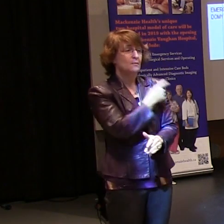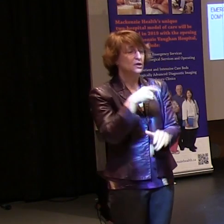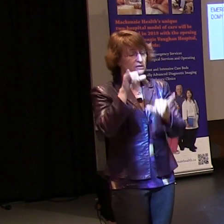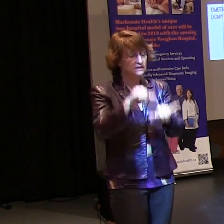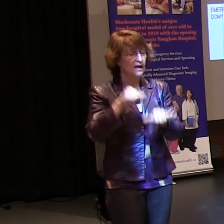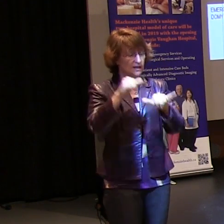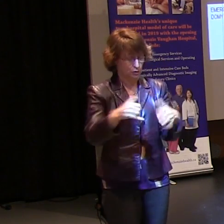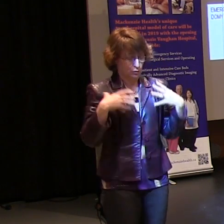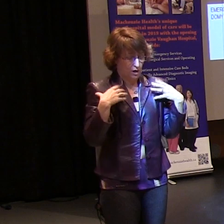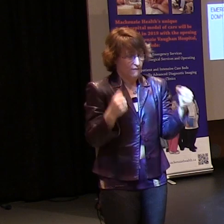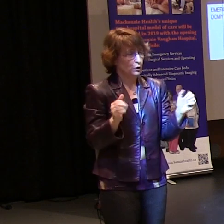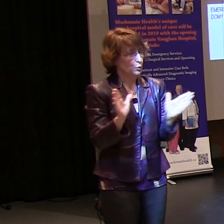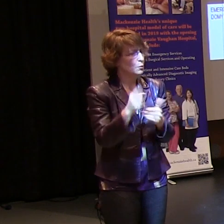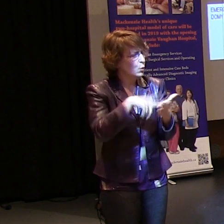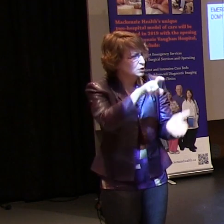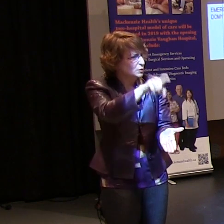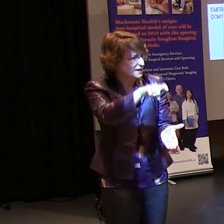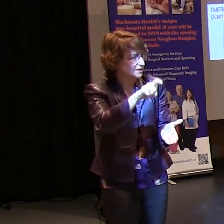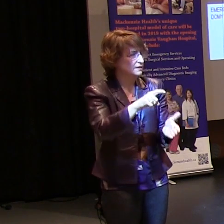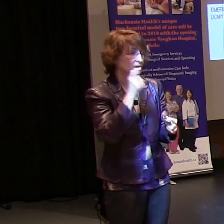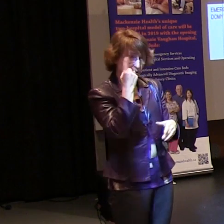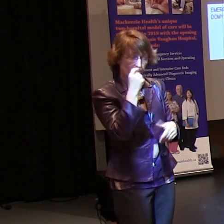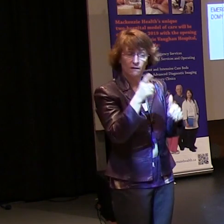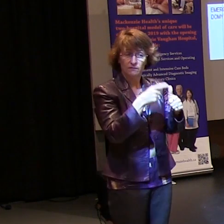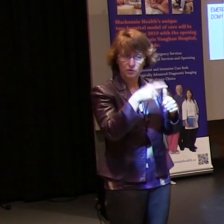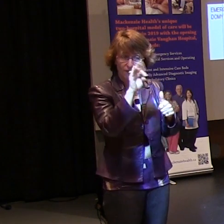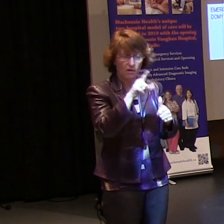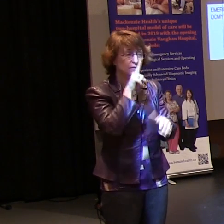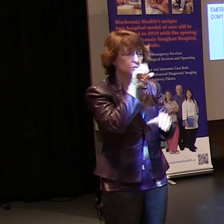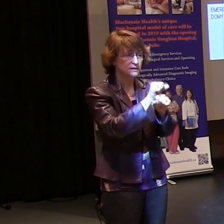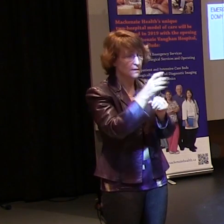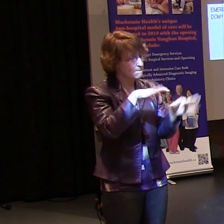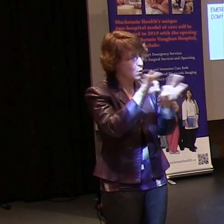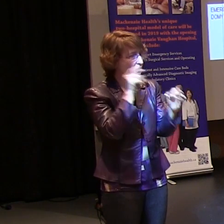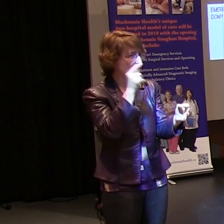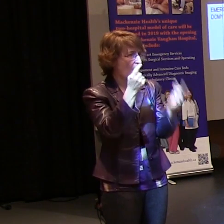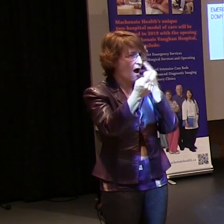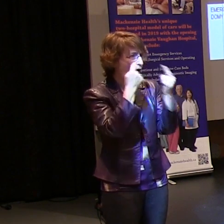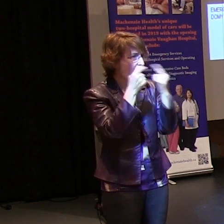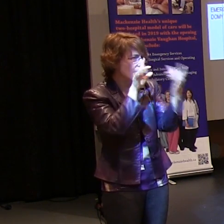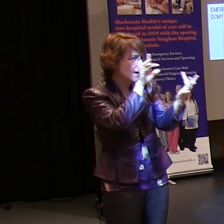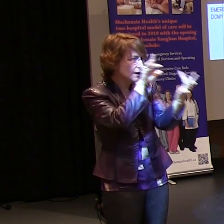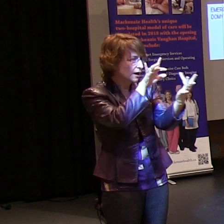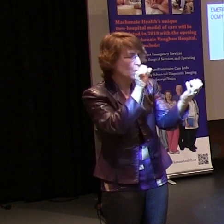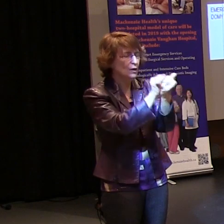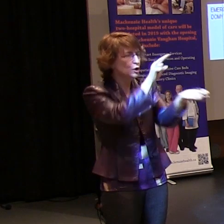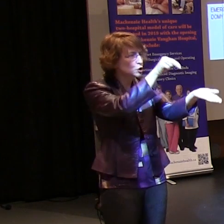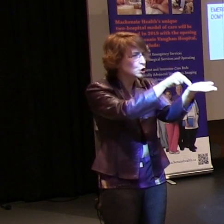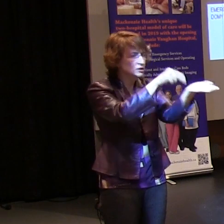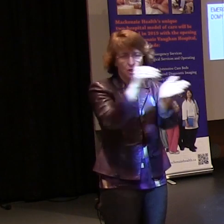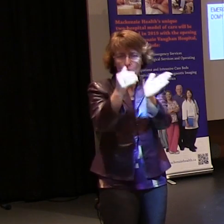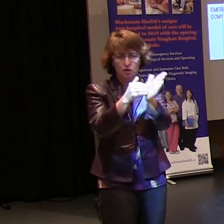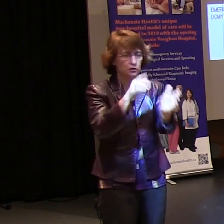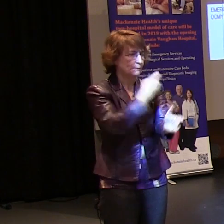what the staff want to have in the recovery. So first of all, it's very important to have the eye connection between the nurses, physician, and the